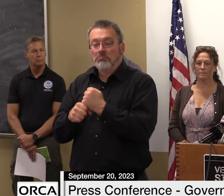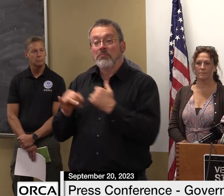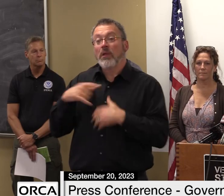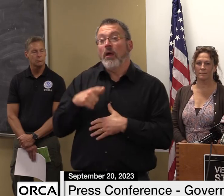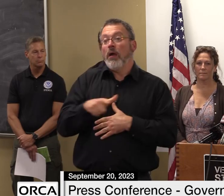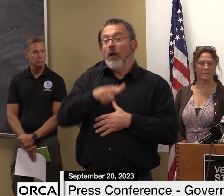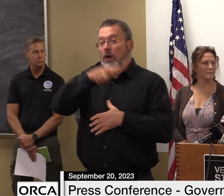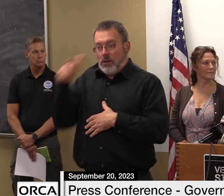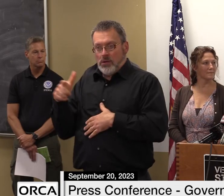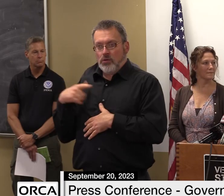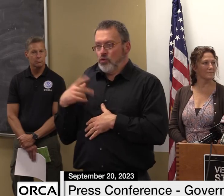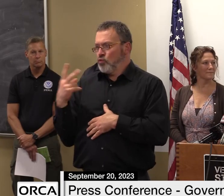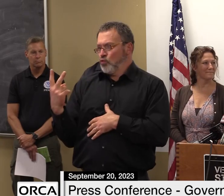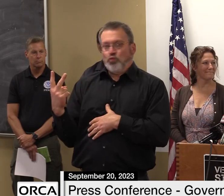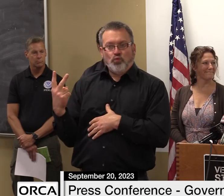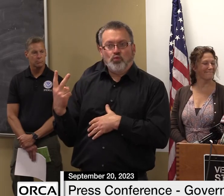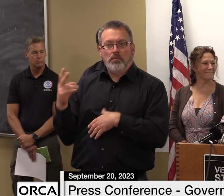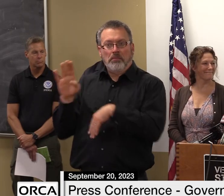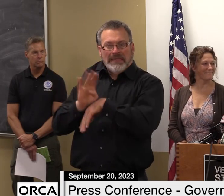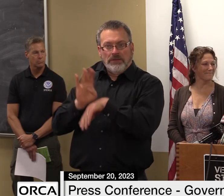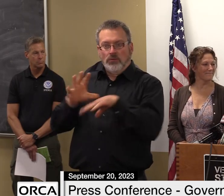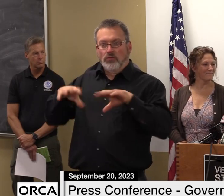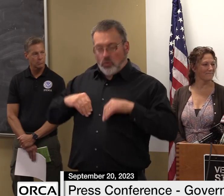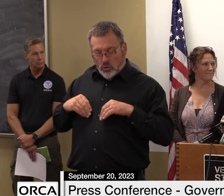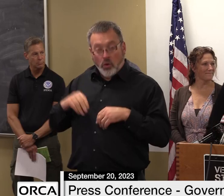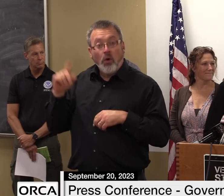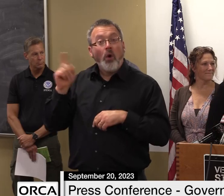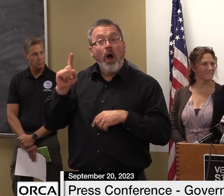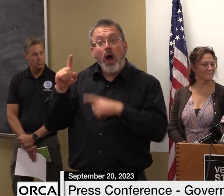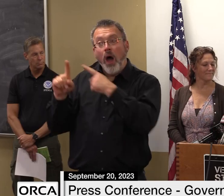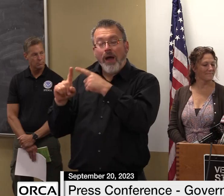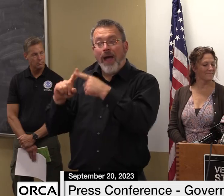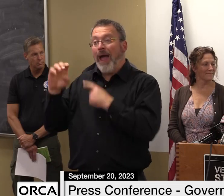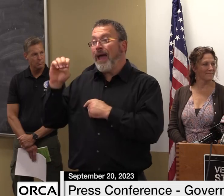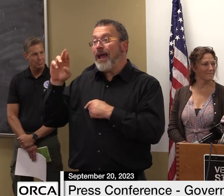the Cambridge Village Market. Thank you.